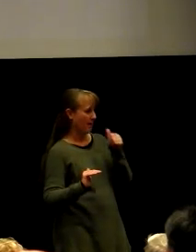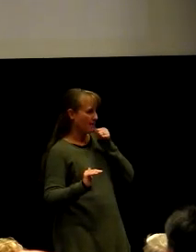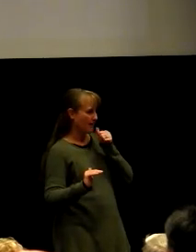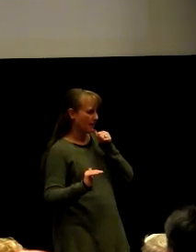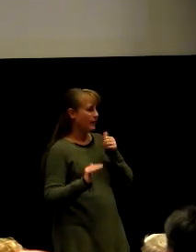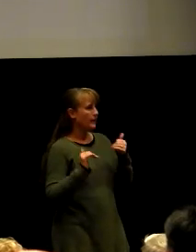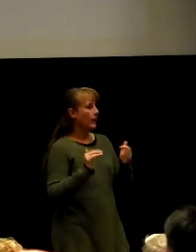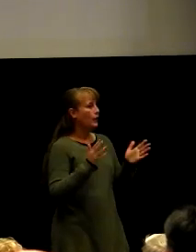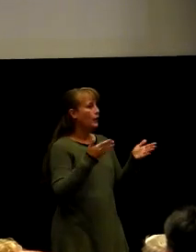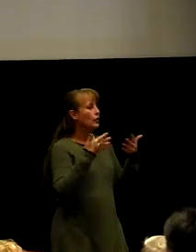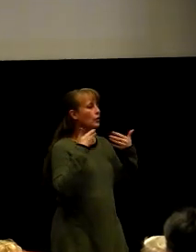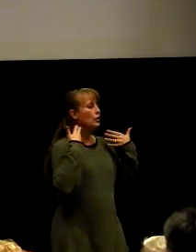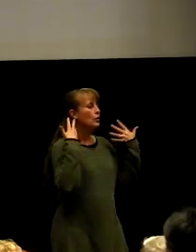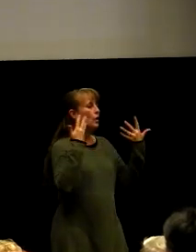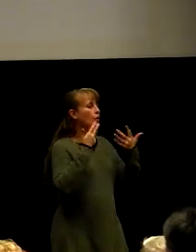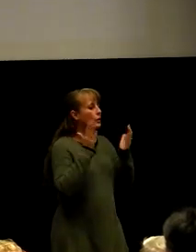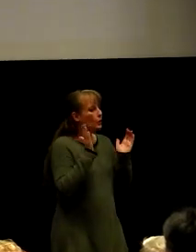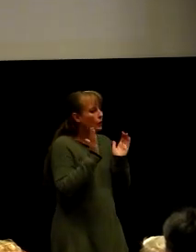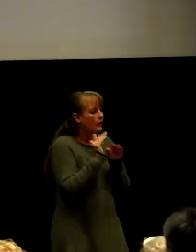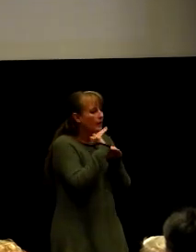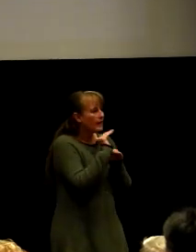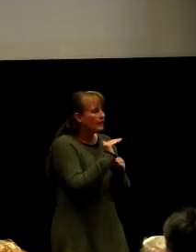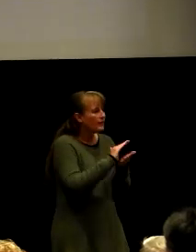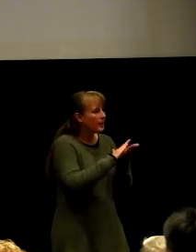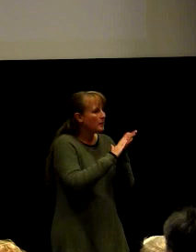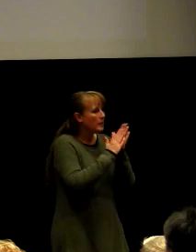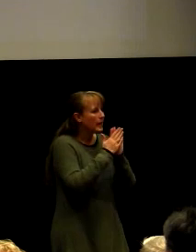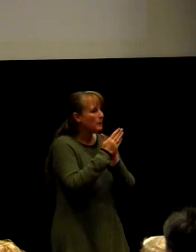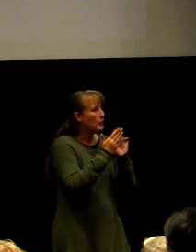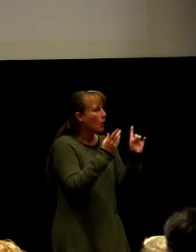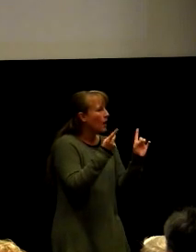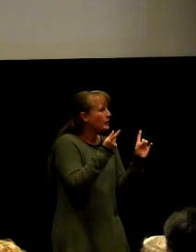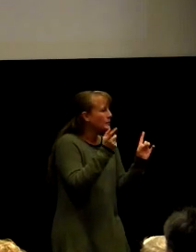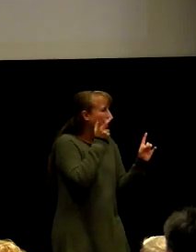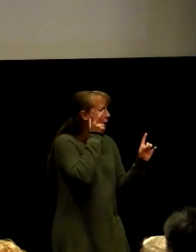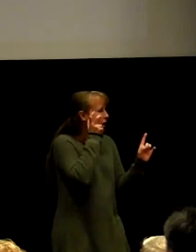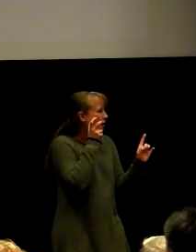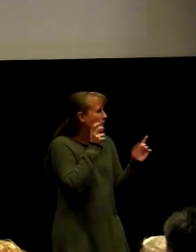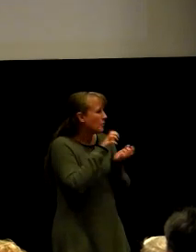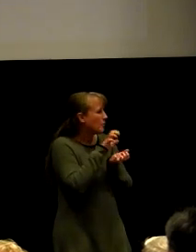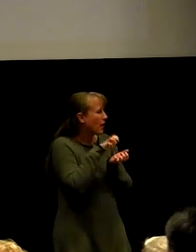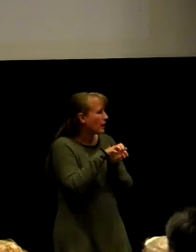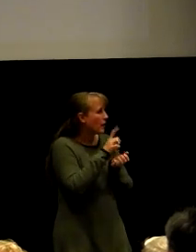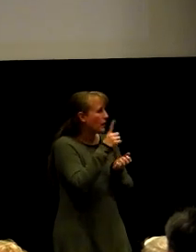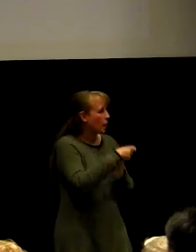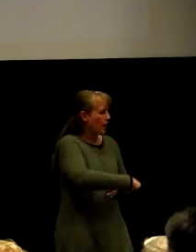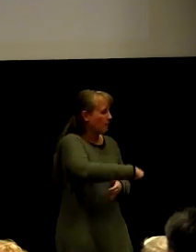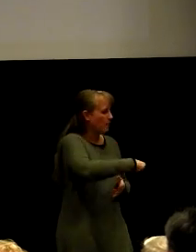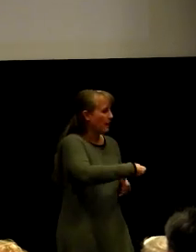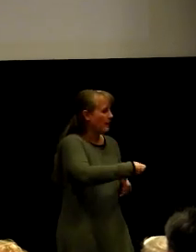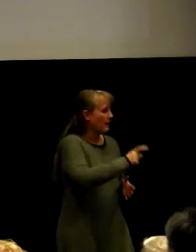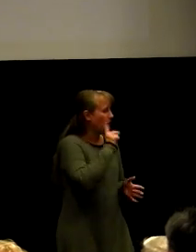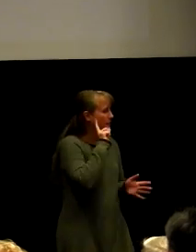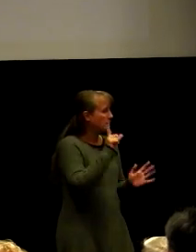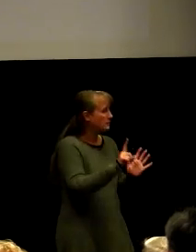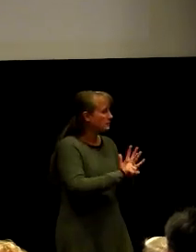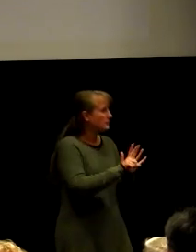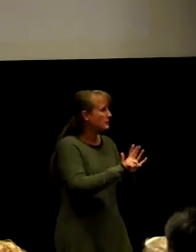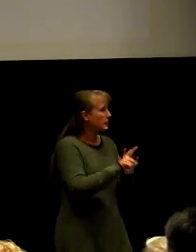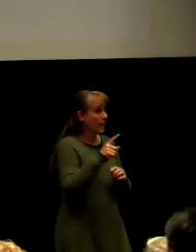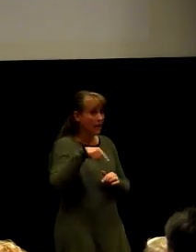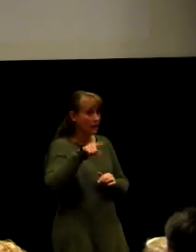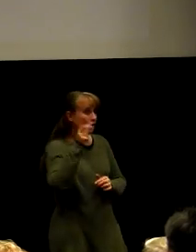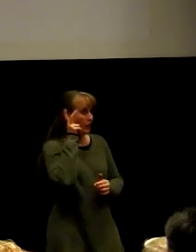A cool small evening shrunk to a dog bark and the clink of a bucket. And you